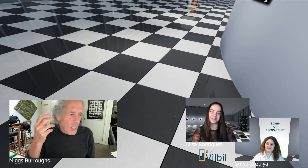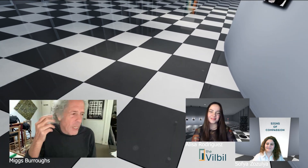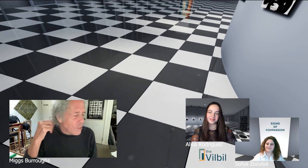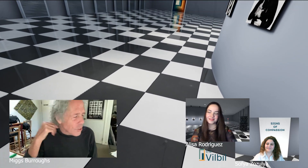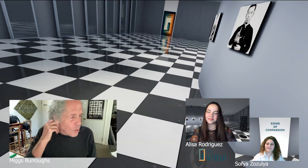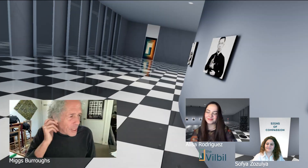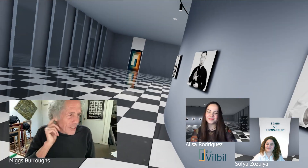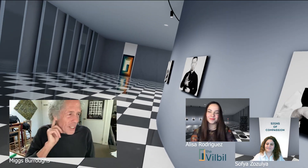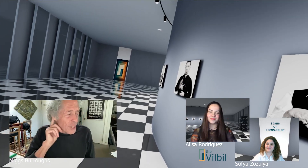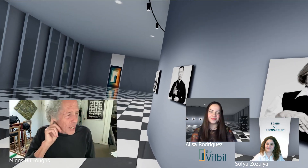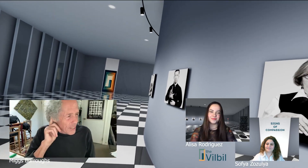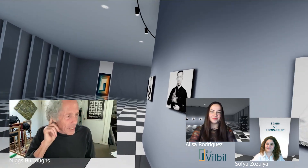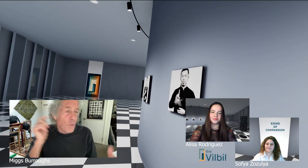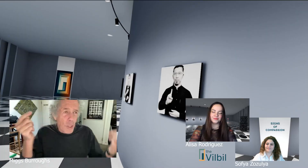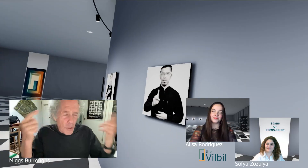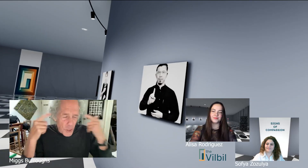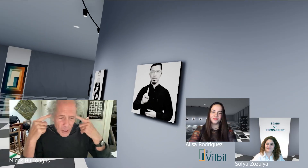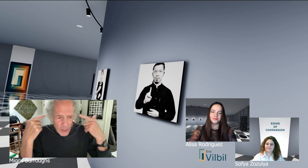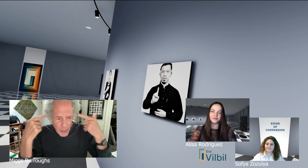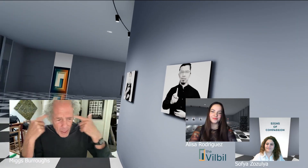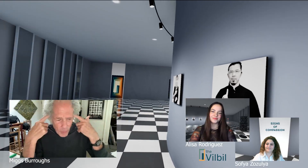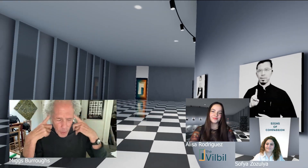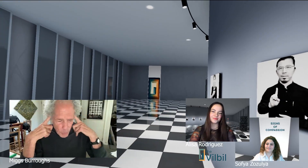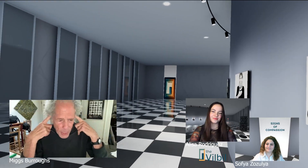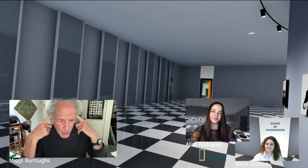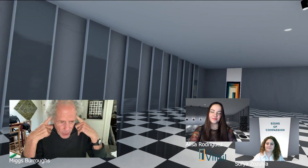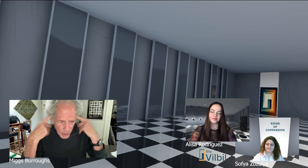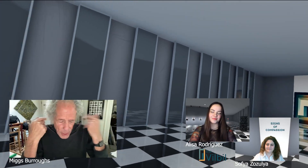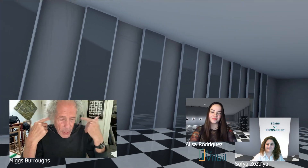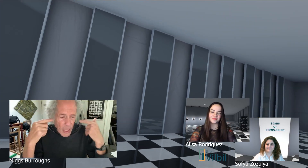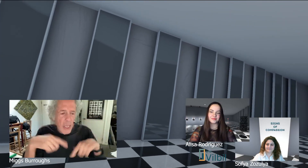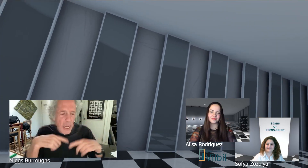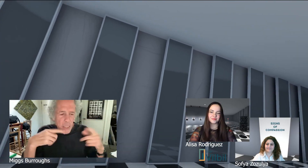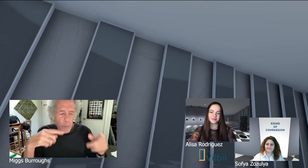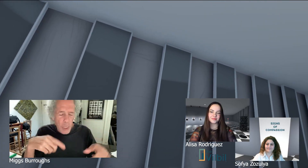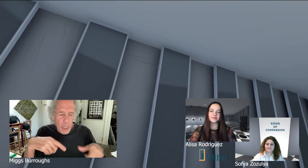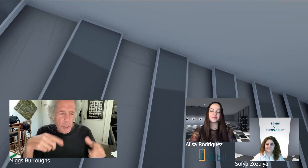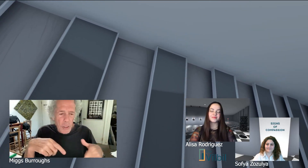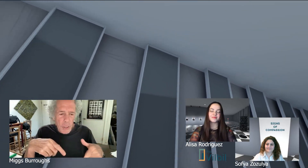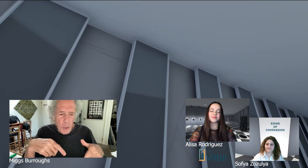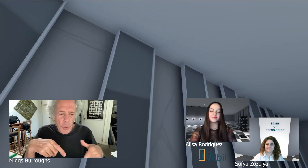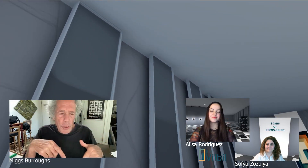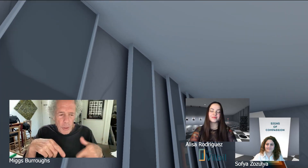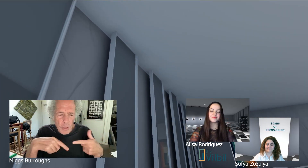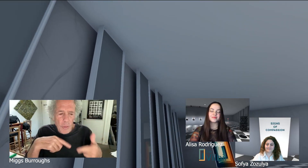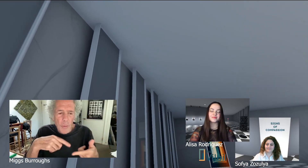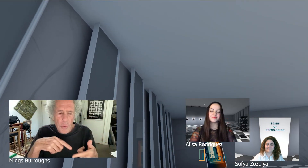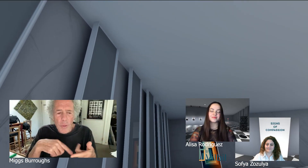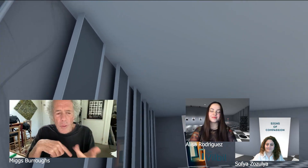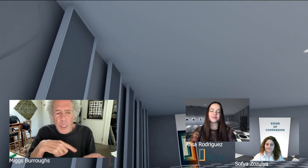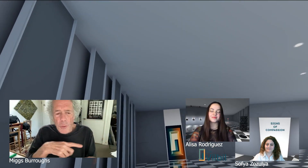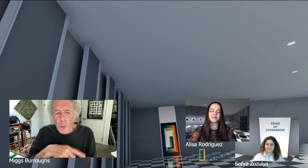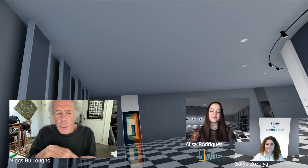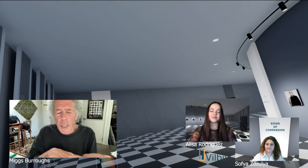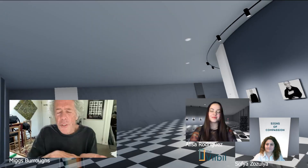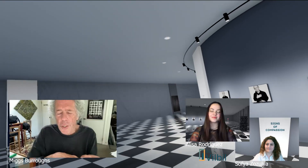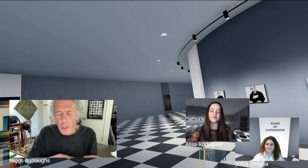And so I guess I always had, again, one of those things that stuck into my brain as a kid. And then when I started doing things more